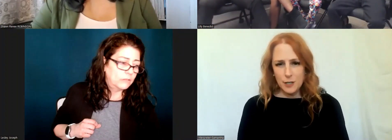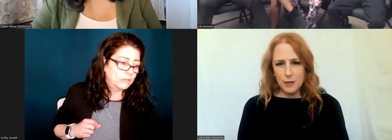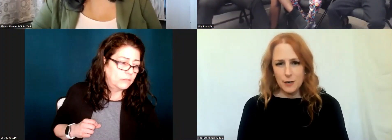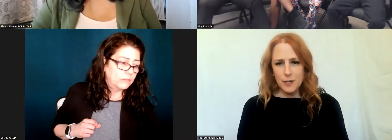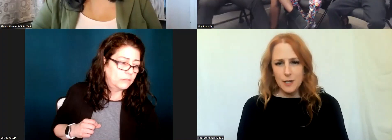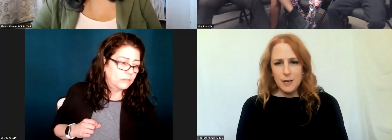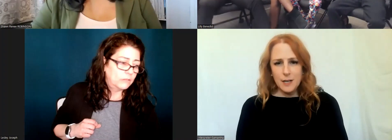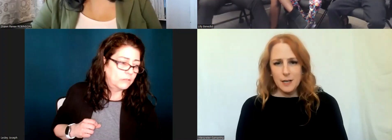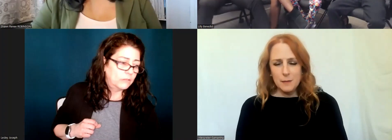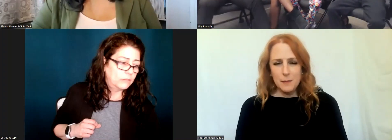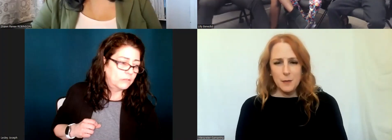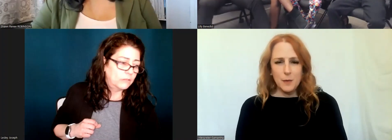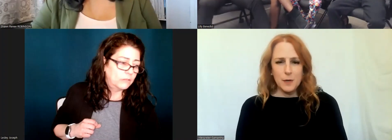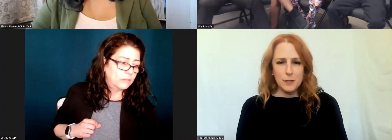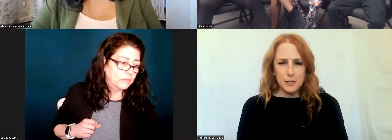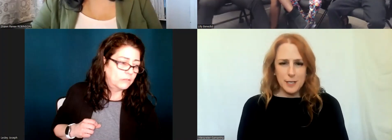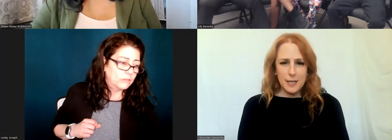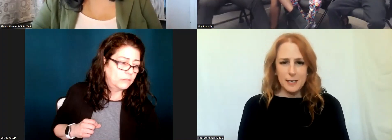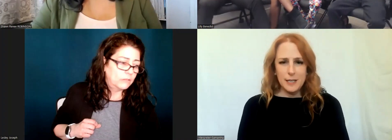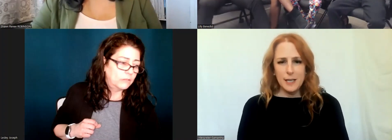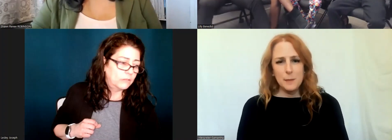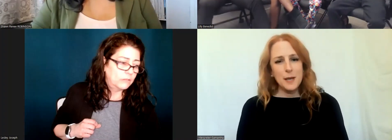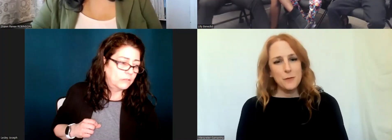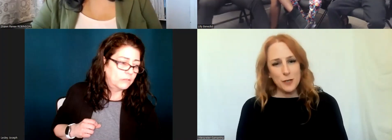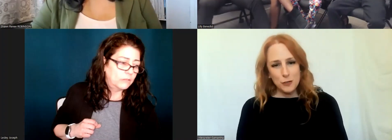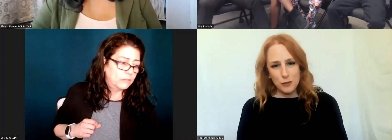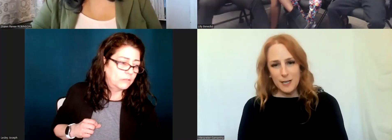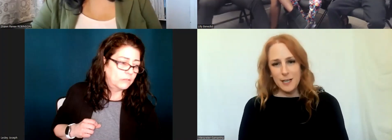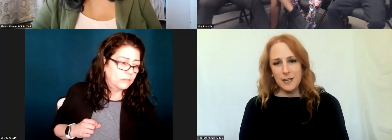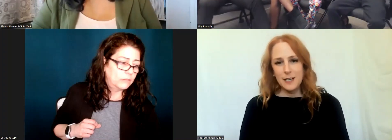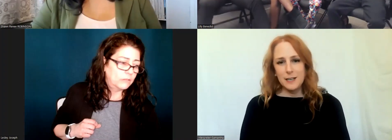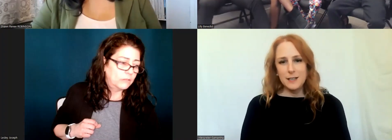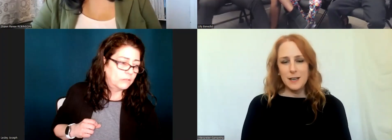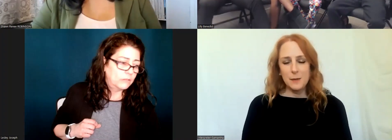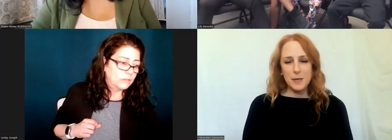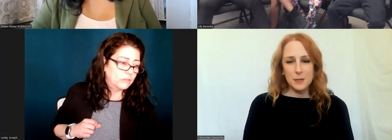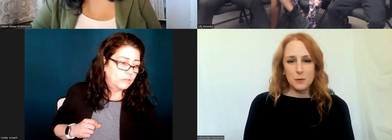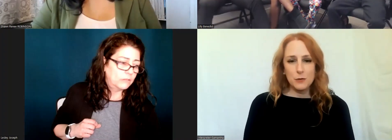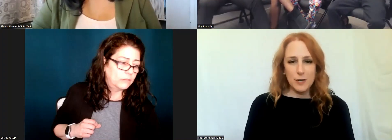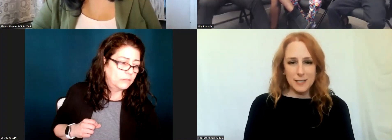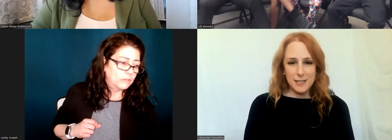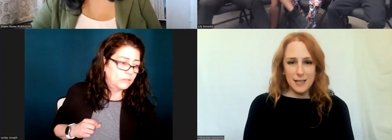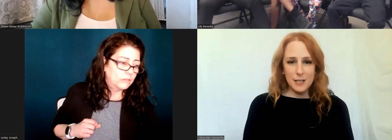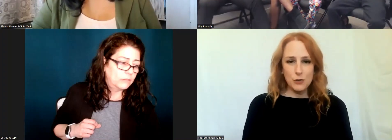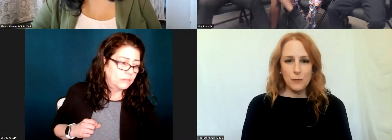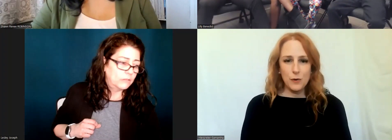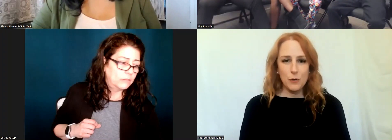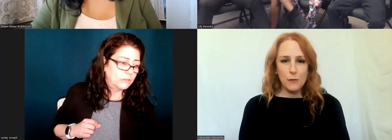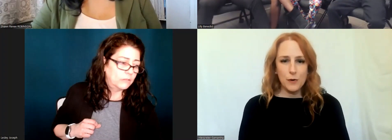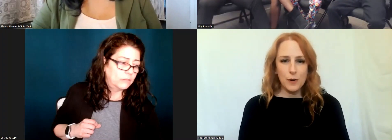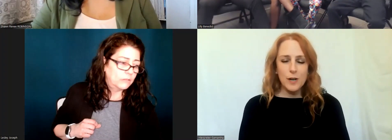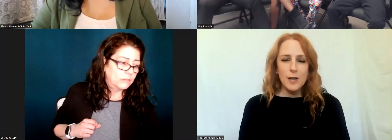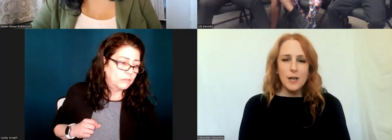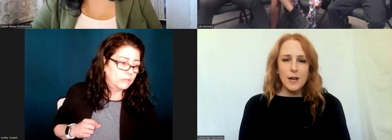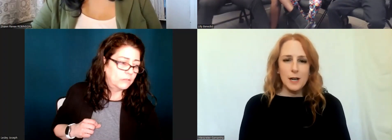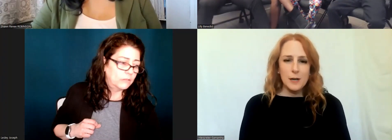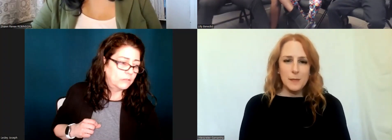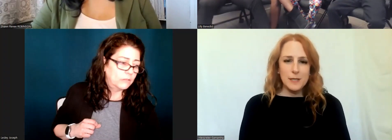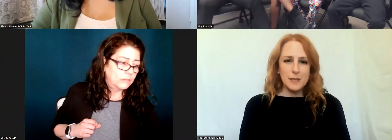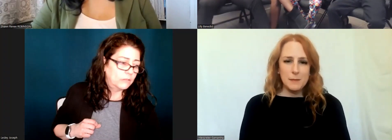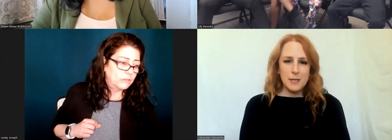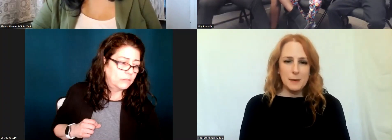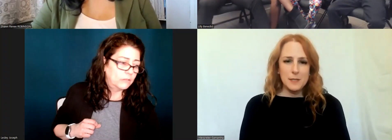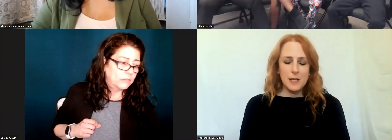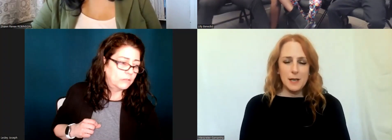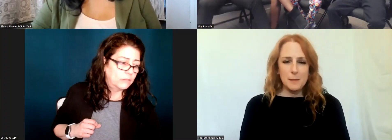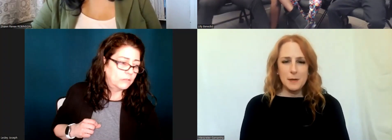each other. He won't understand, and he can become frustrated, and because we're trying to say things over and over.